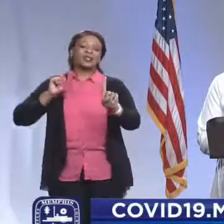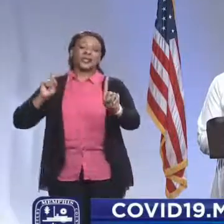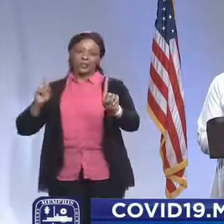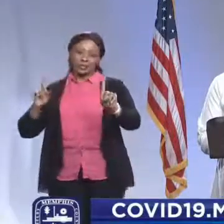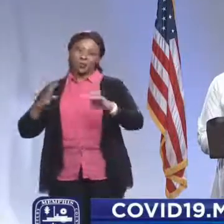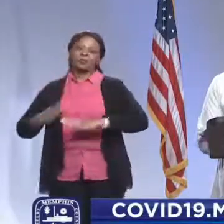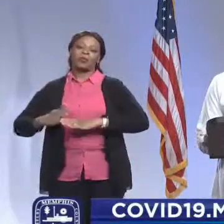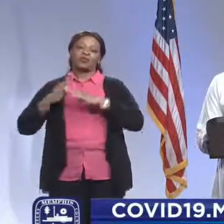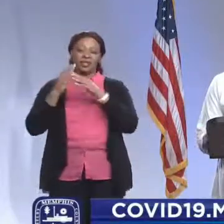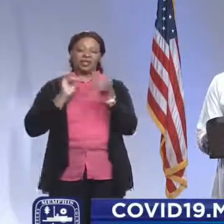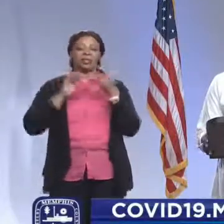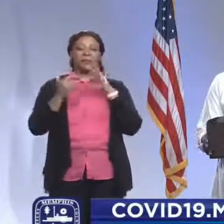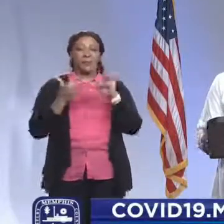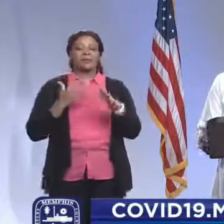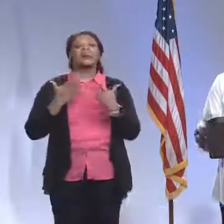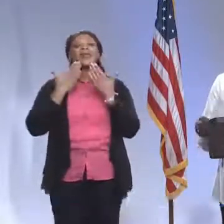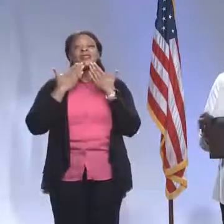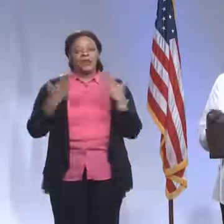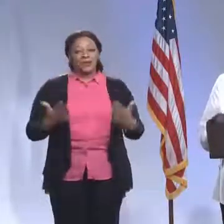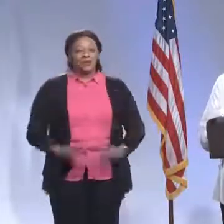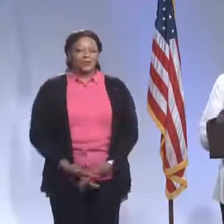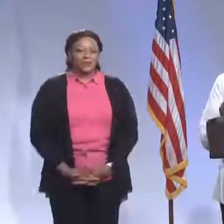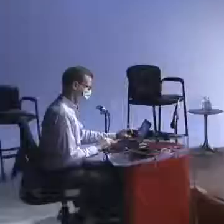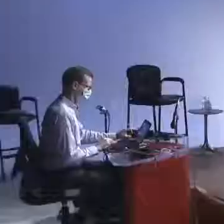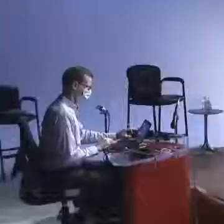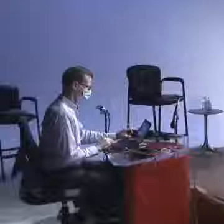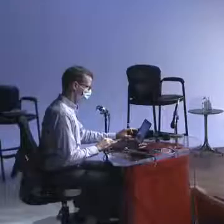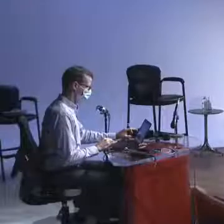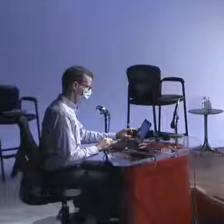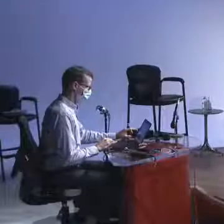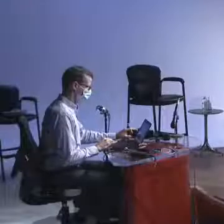distancing. Thank you.